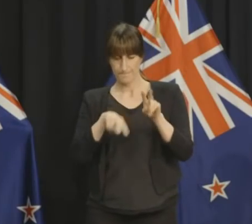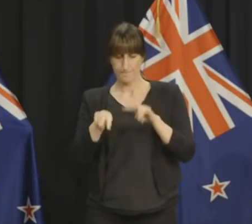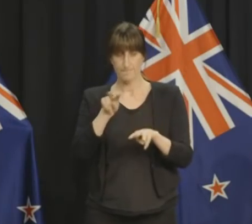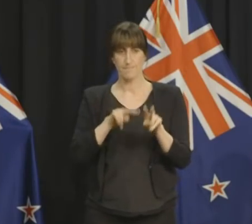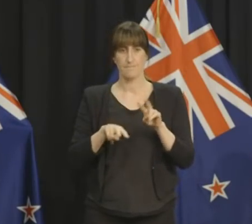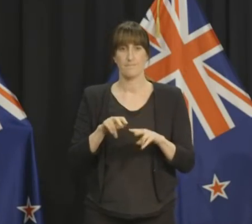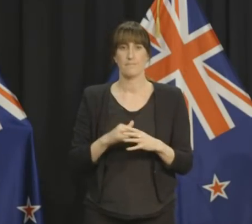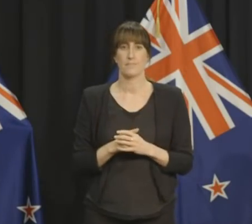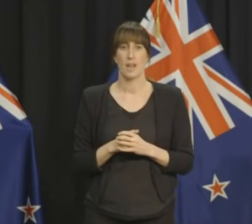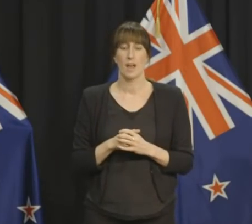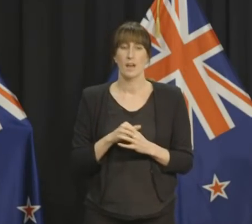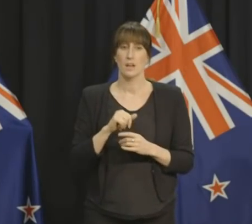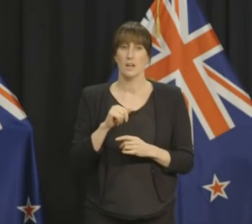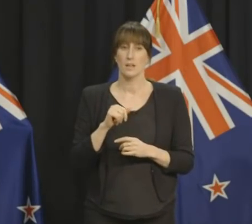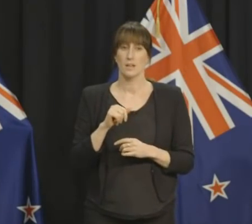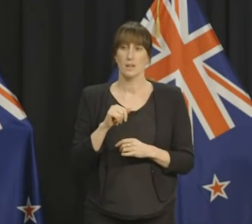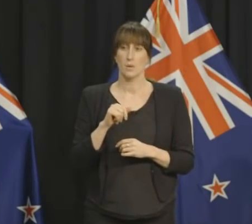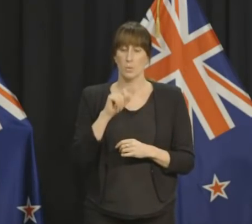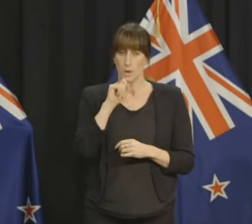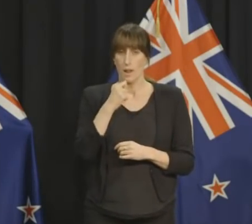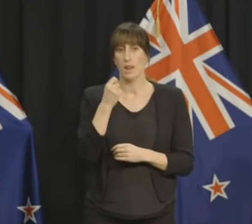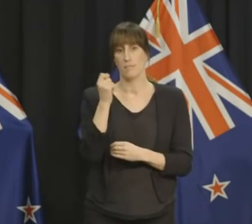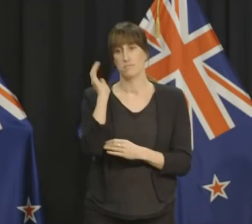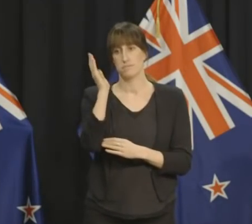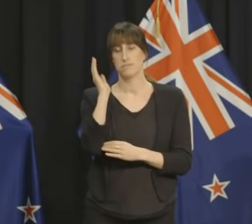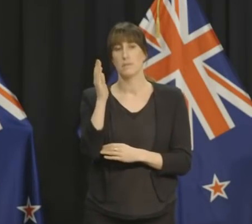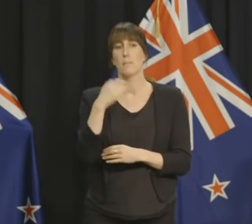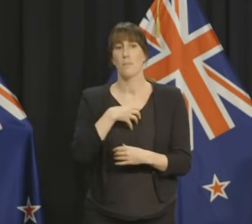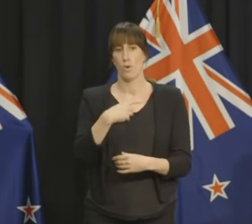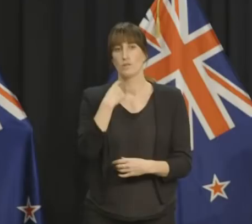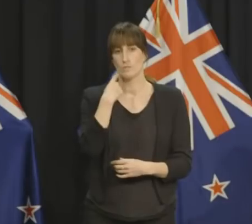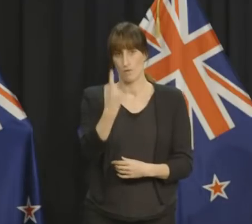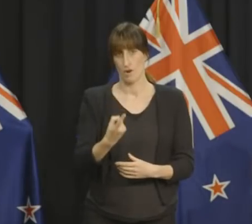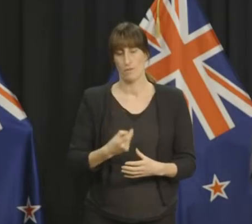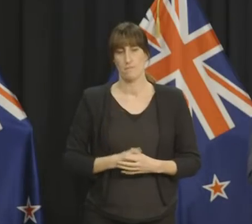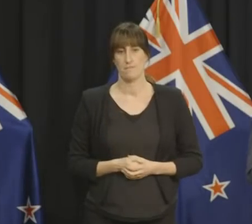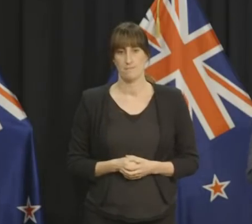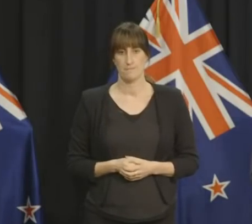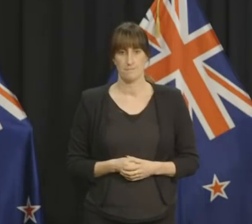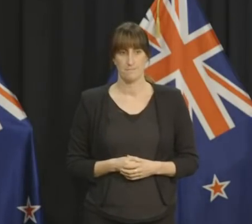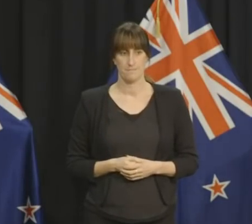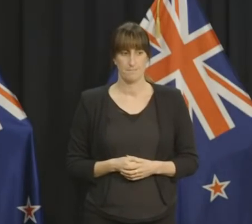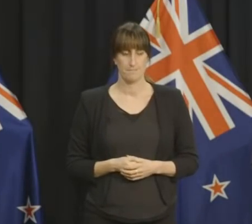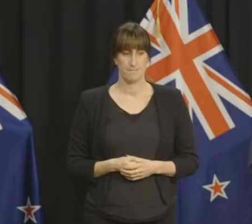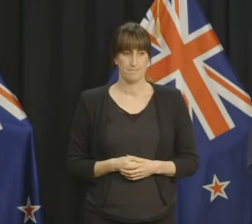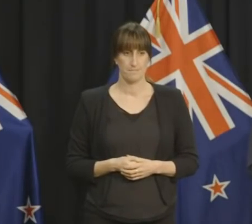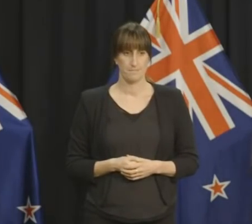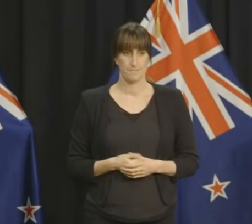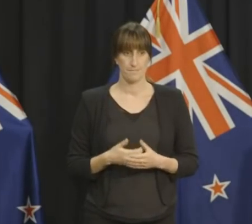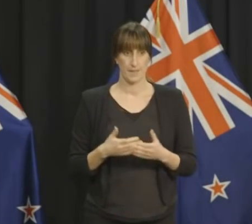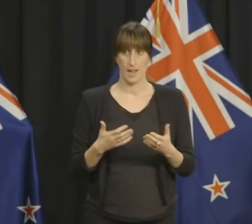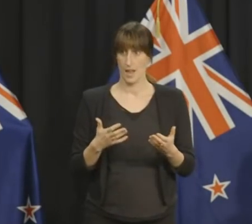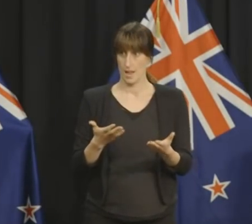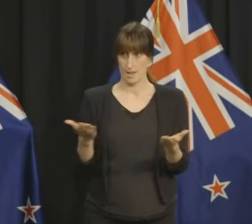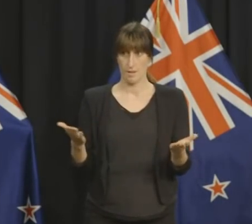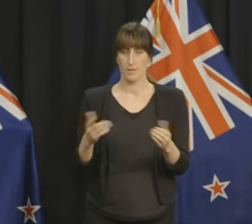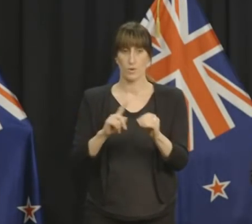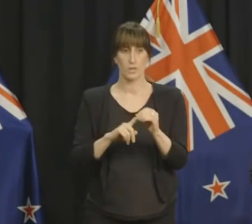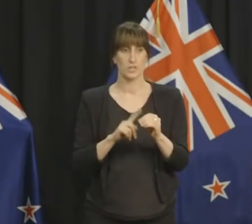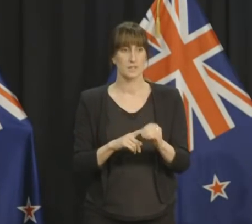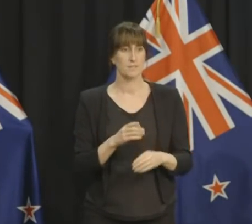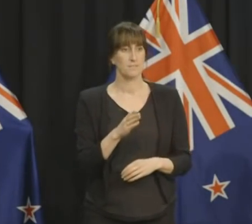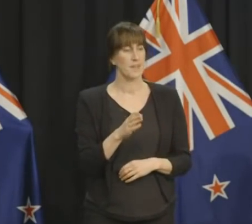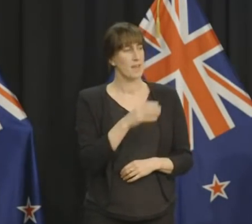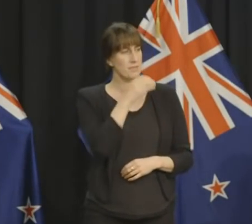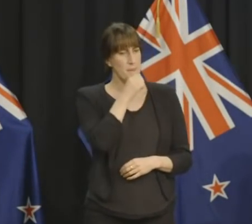status, and we will speak more about that tomorrow. Thank you. Right, happy to take your questions. Did the man know that